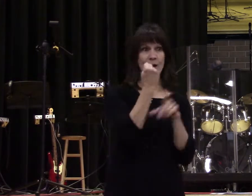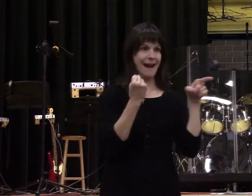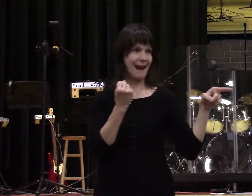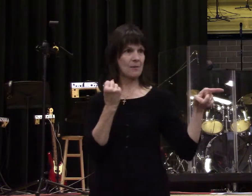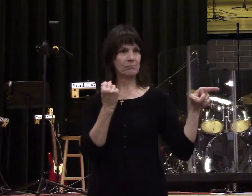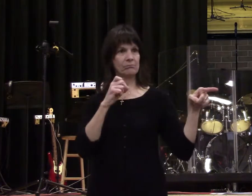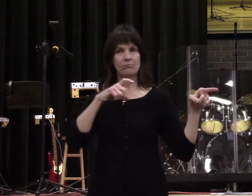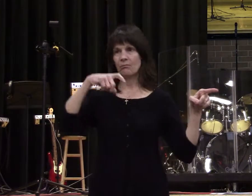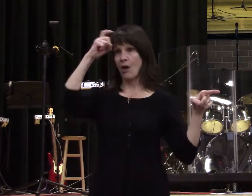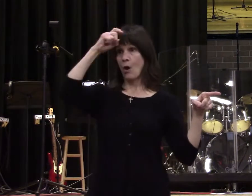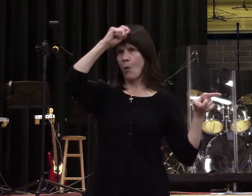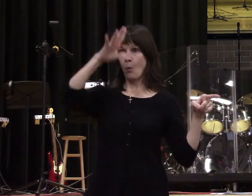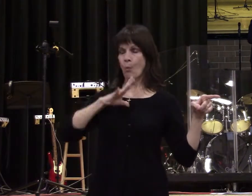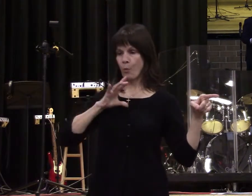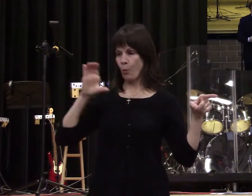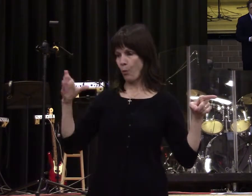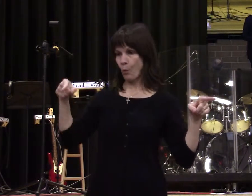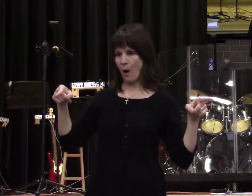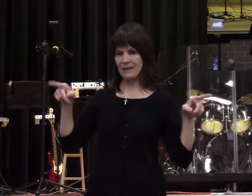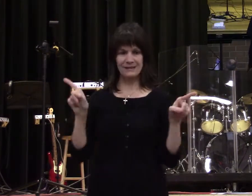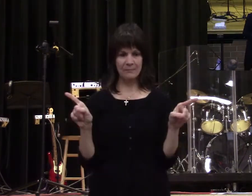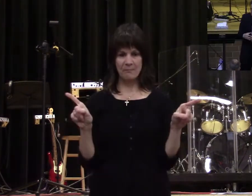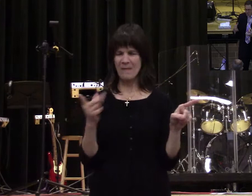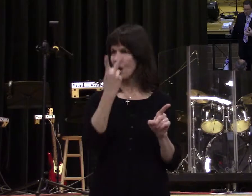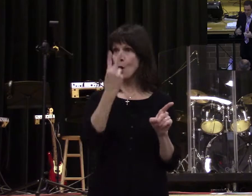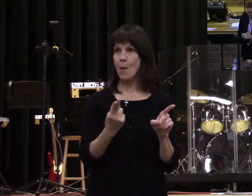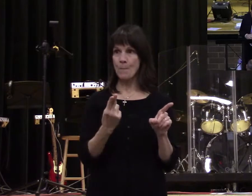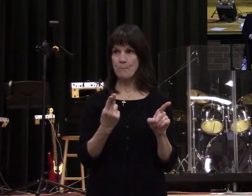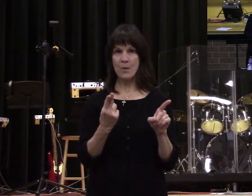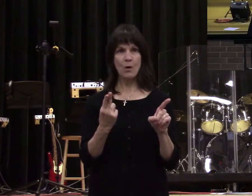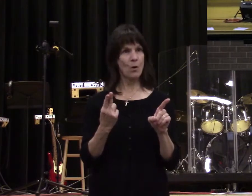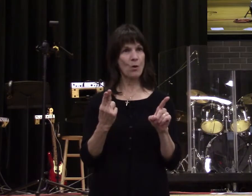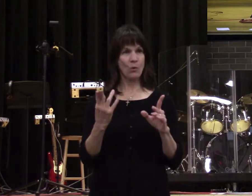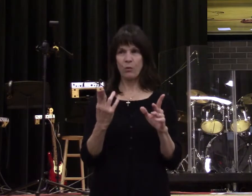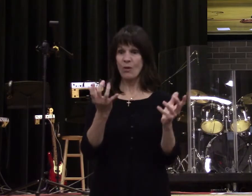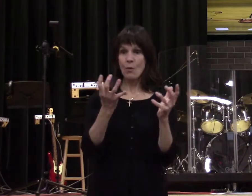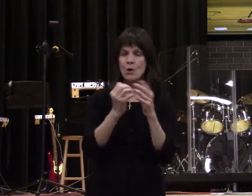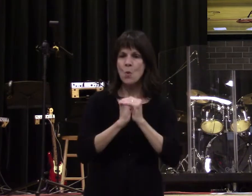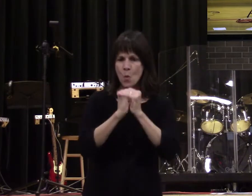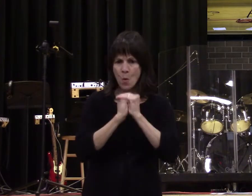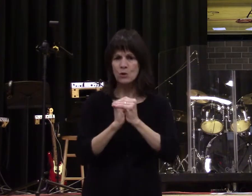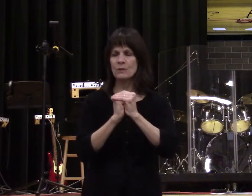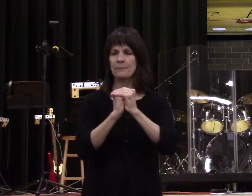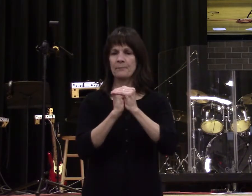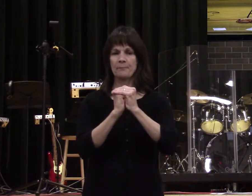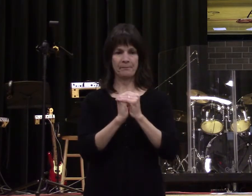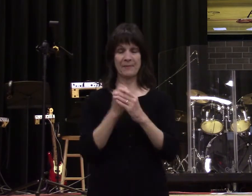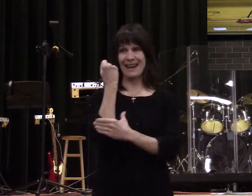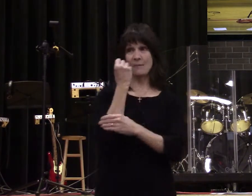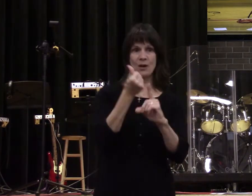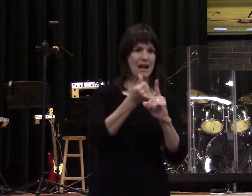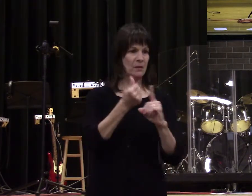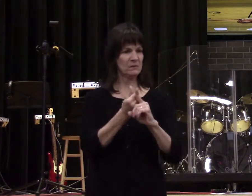like a side issue. That was part of their being, and it was just about the best part of their being. Abraham was a mighty man